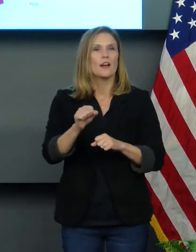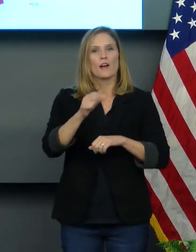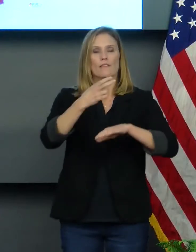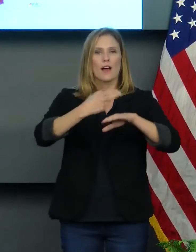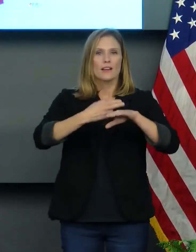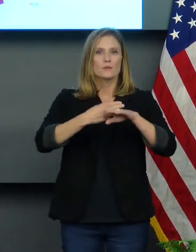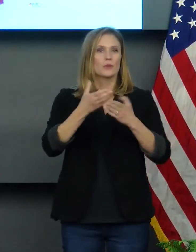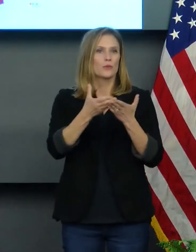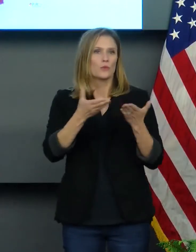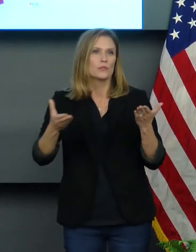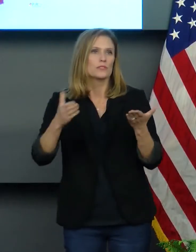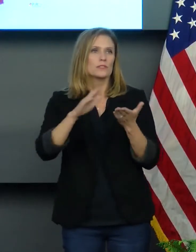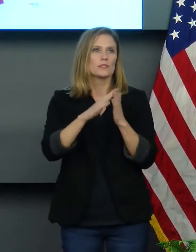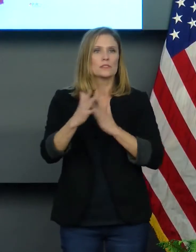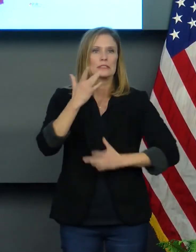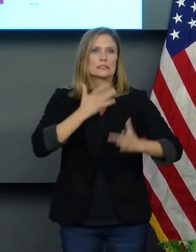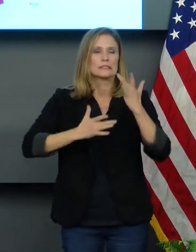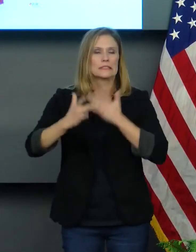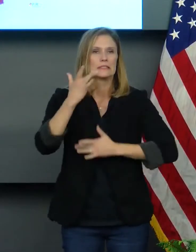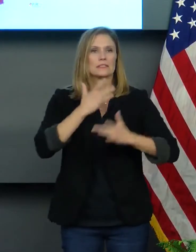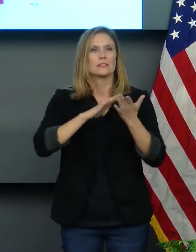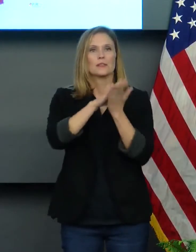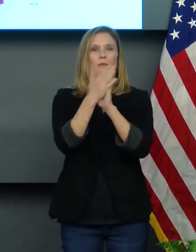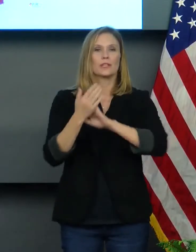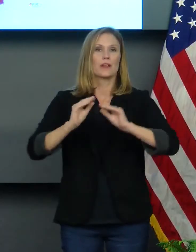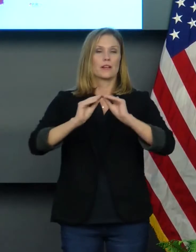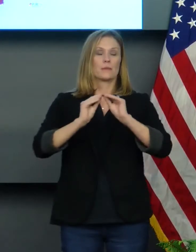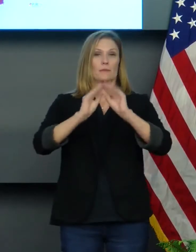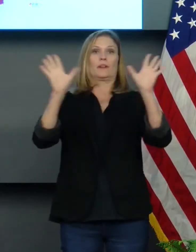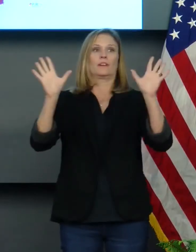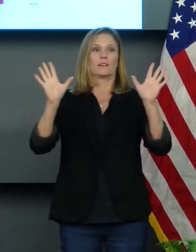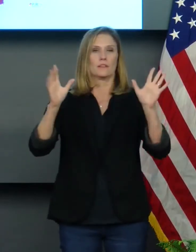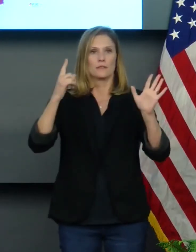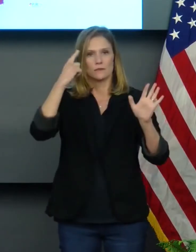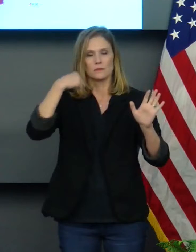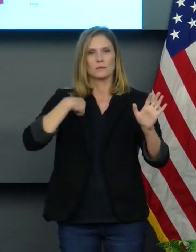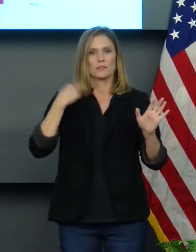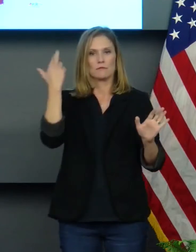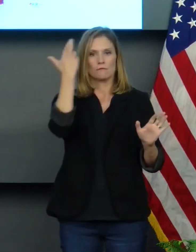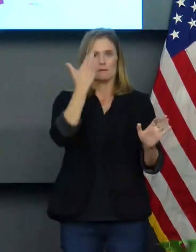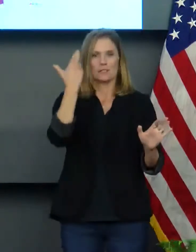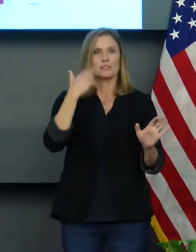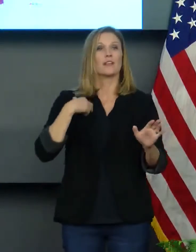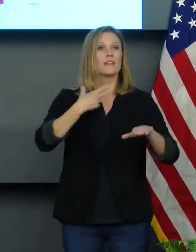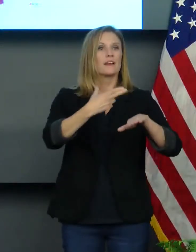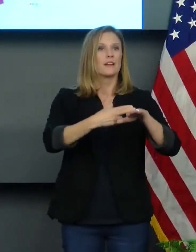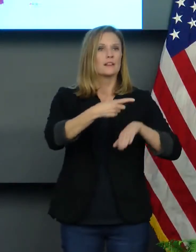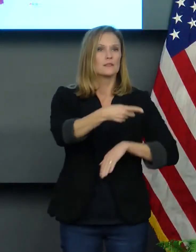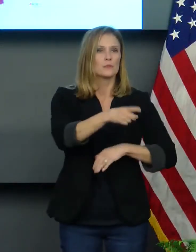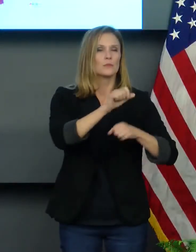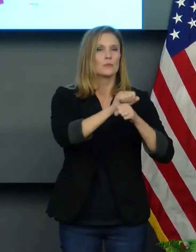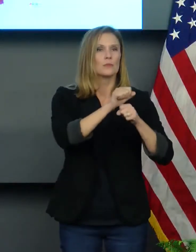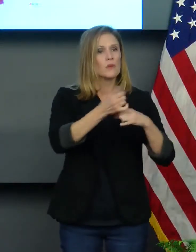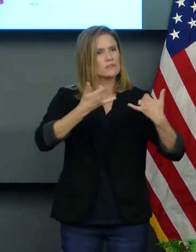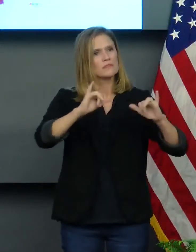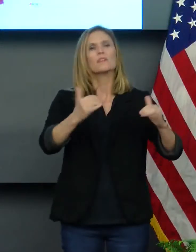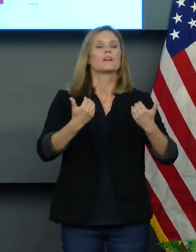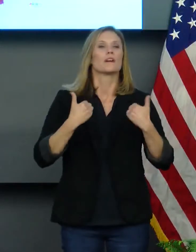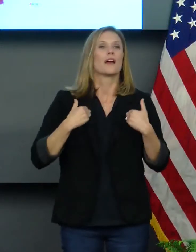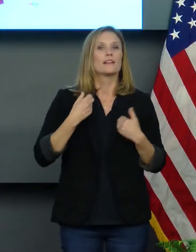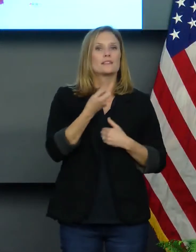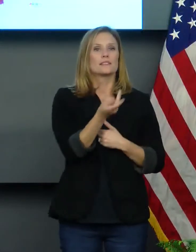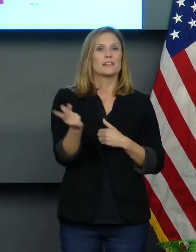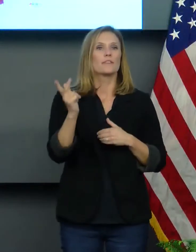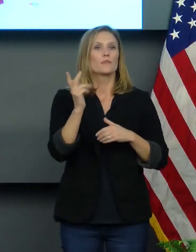hospital resources being stretched thin became so apparent to me. The hospital that I was practicing in still did have a